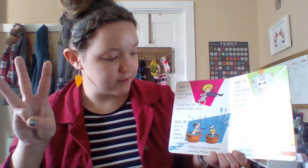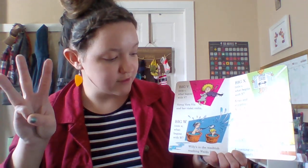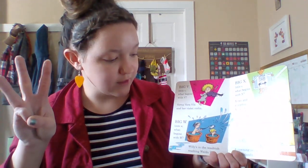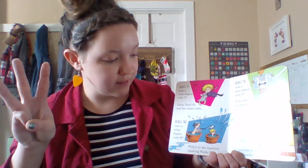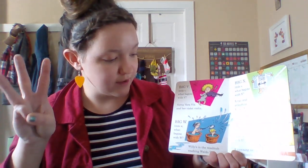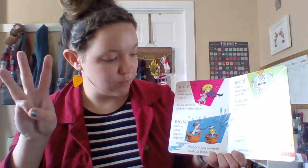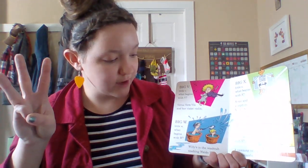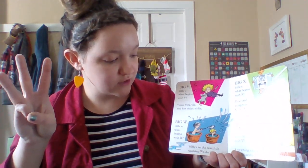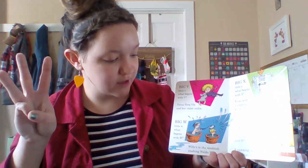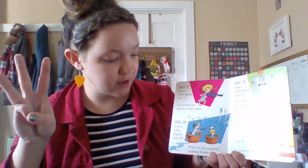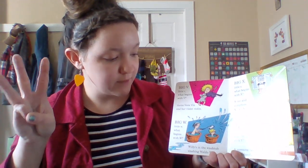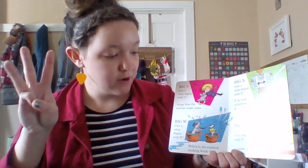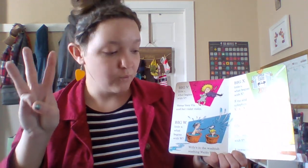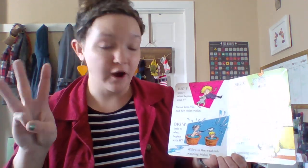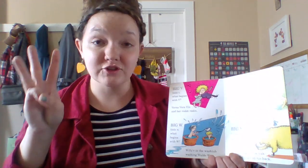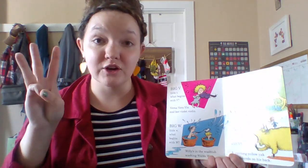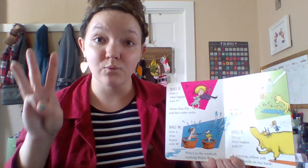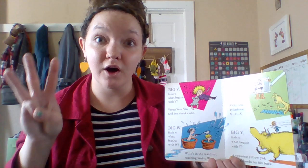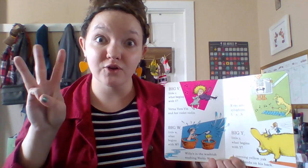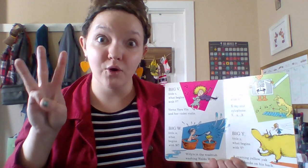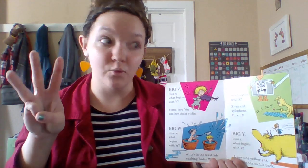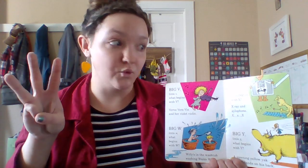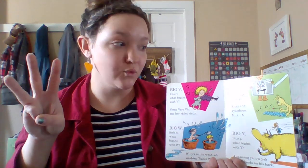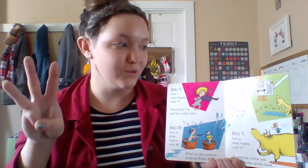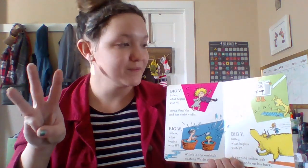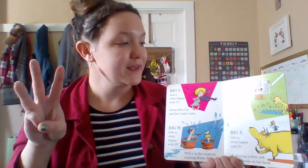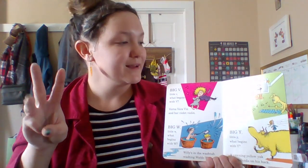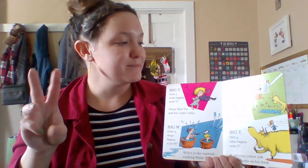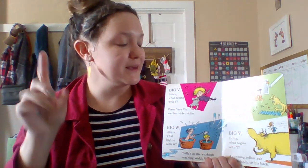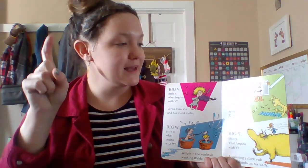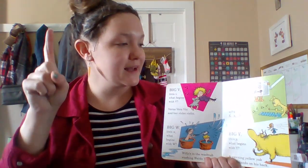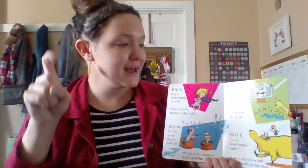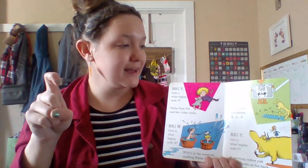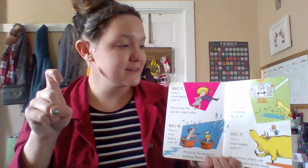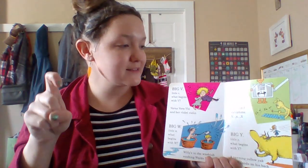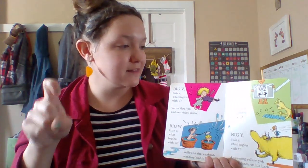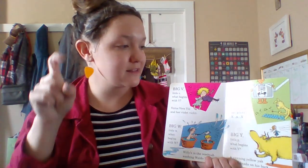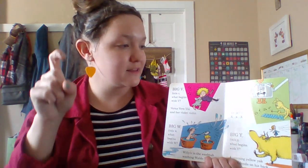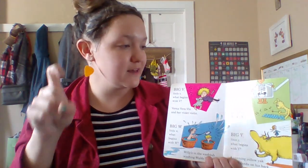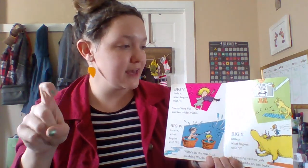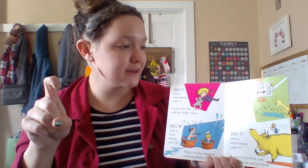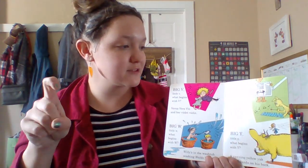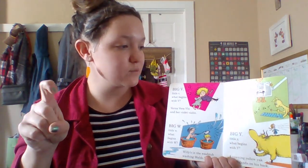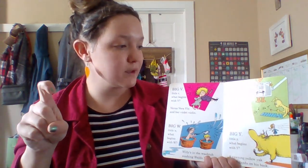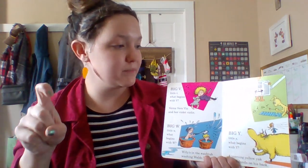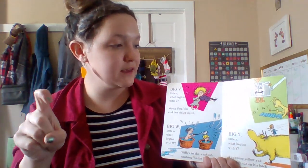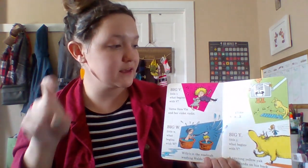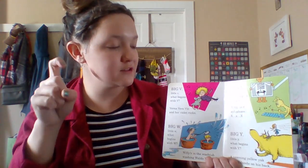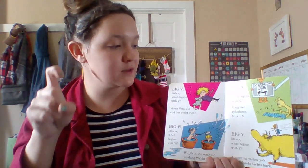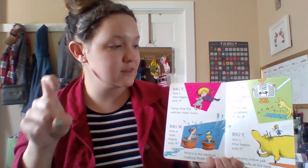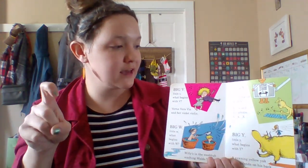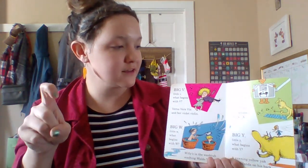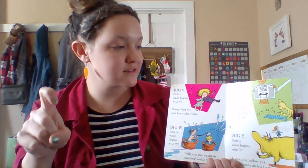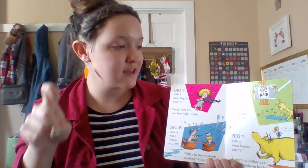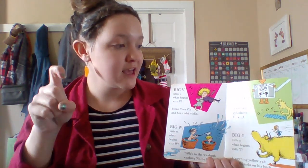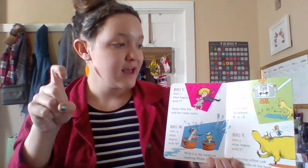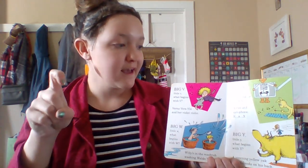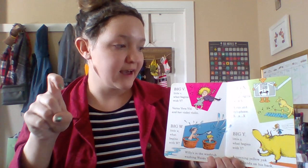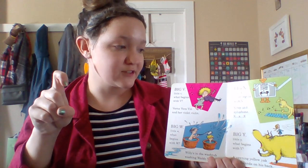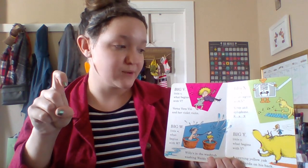Willie's in the wash tub, washing Waldo Woo. Big X, little X, what begins with X?